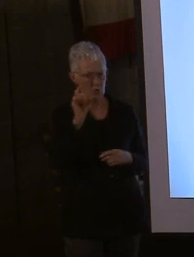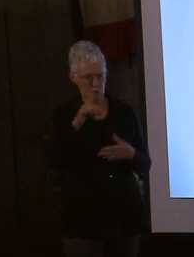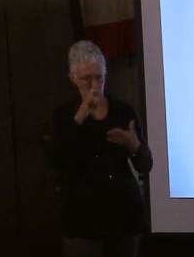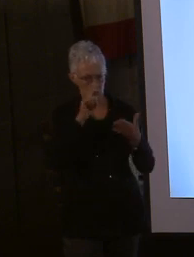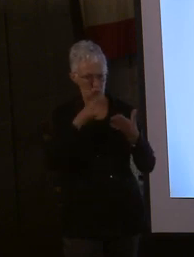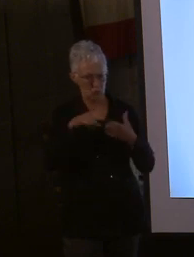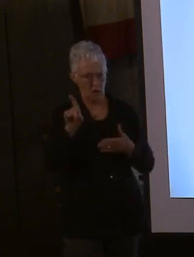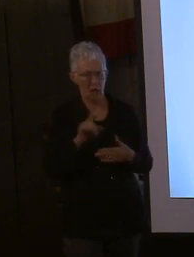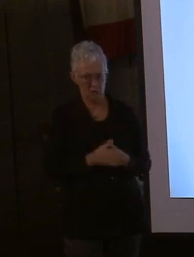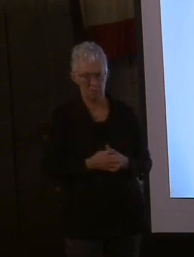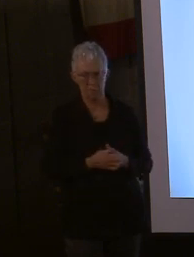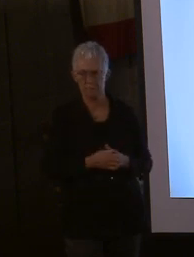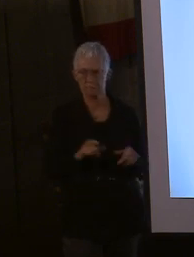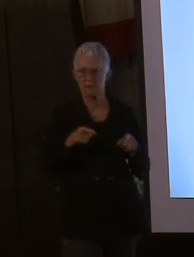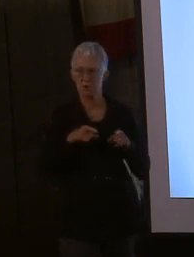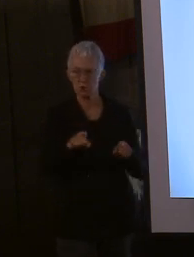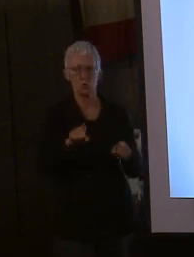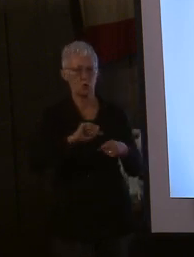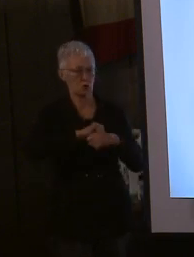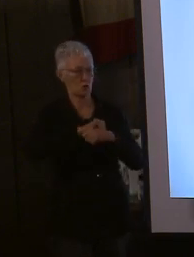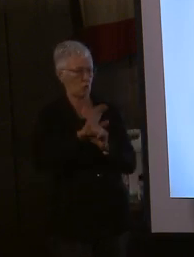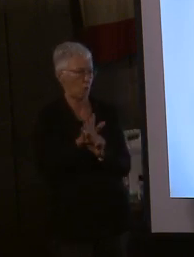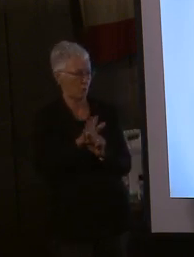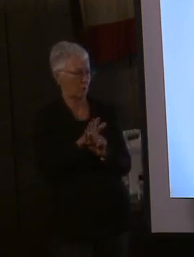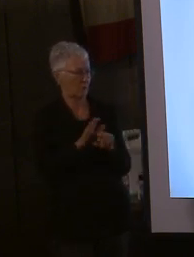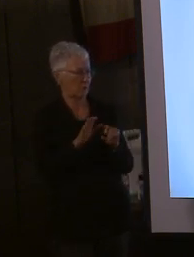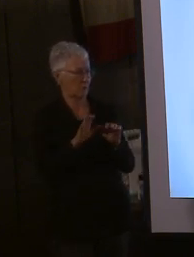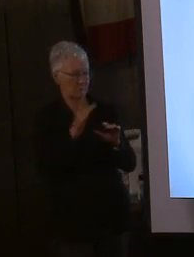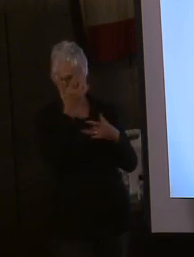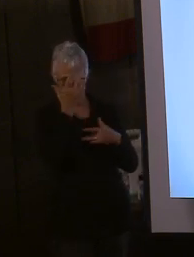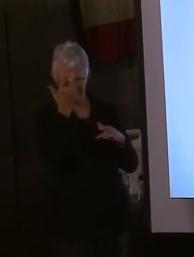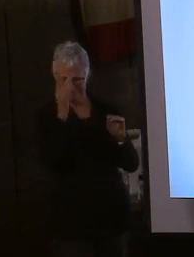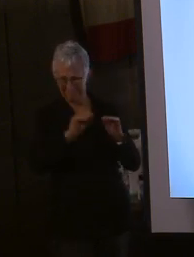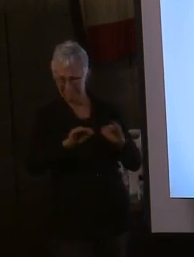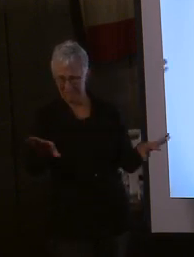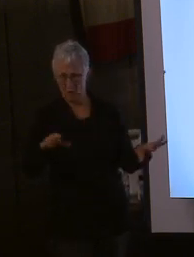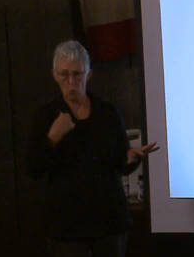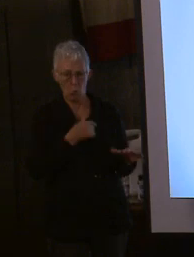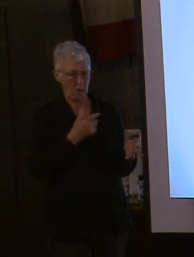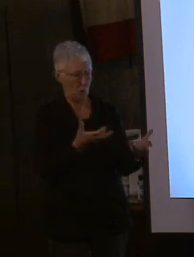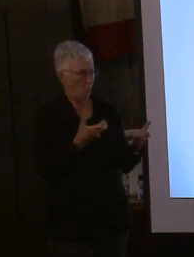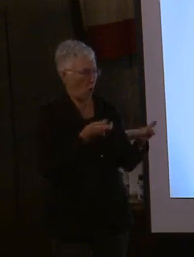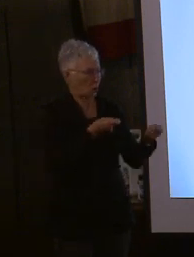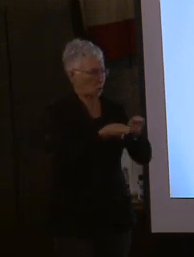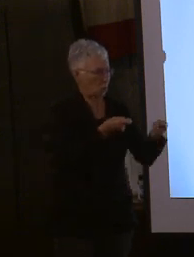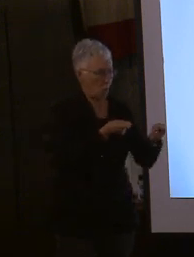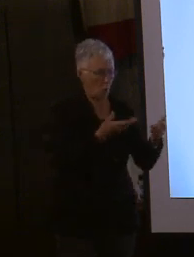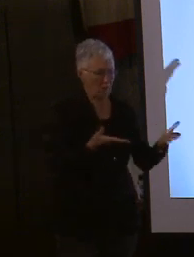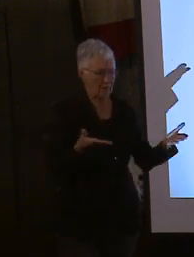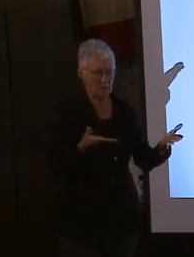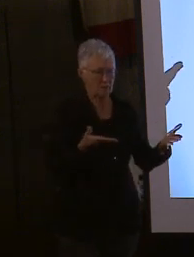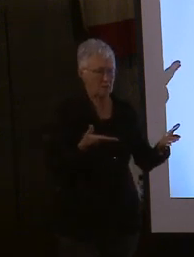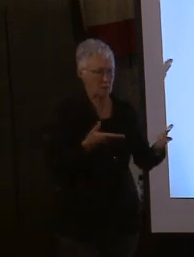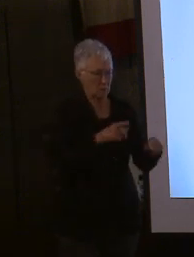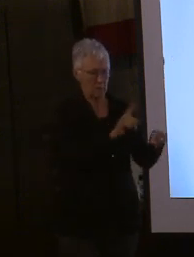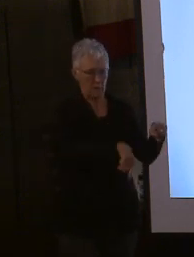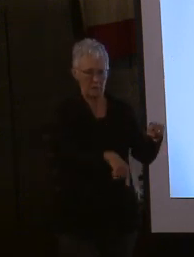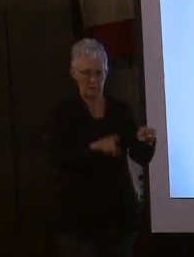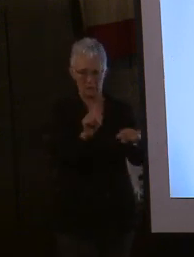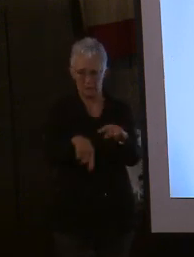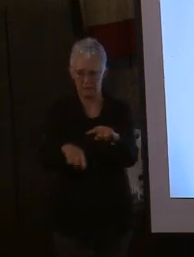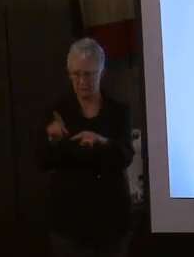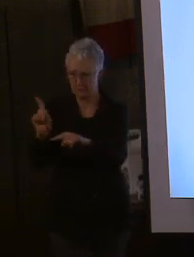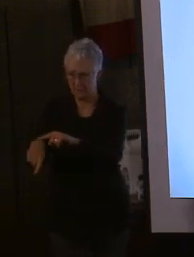that we can't control. And so we have to take pause and step back and only focus on what it is that we